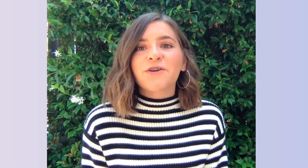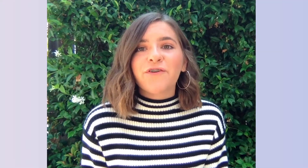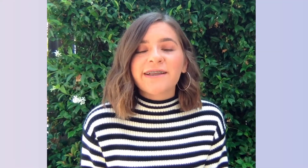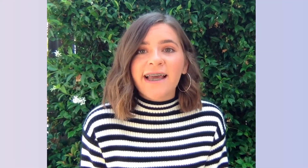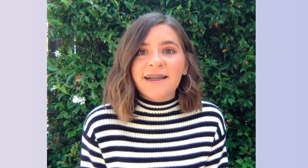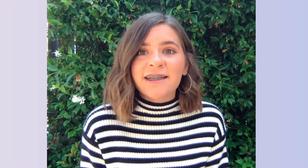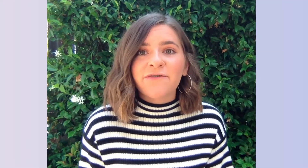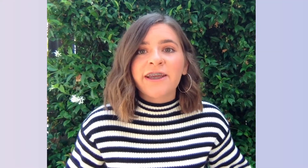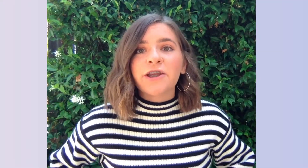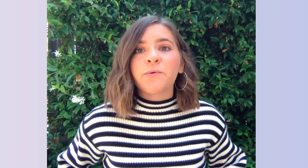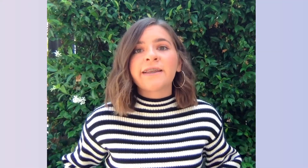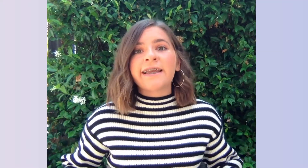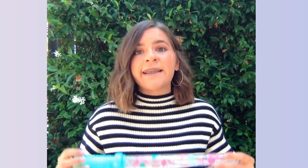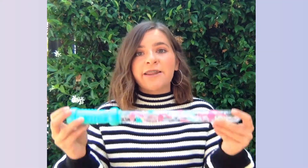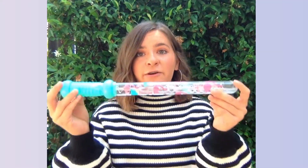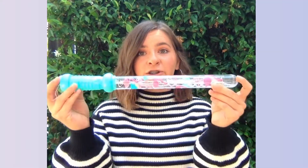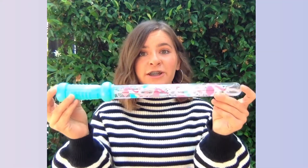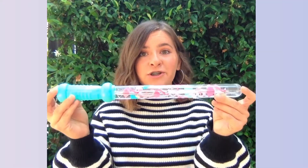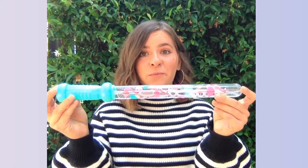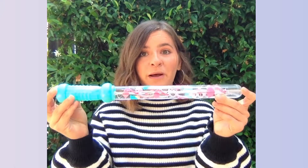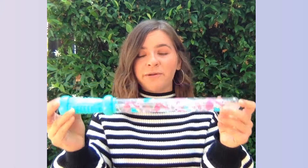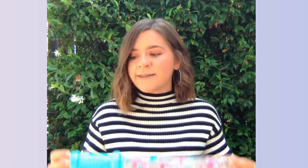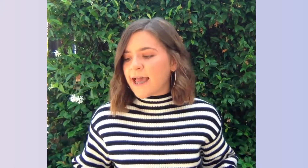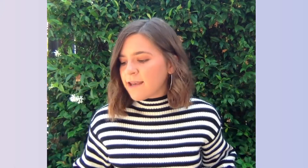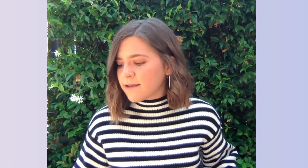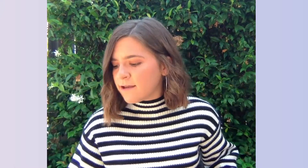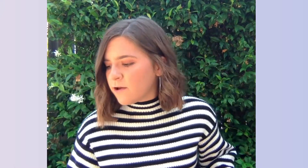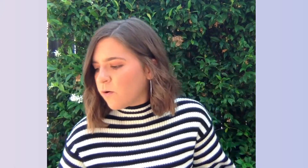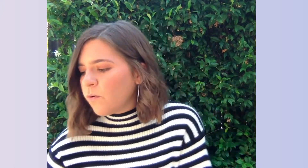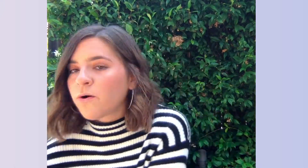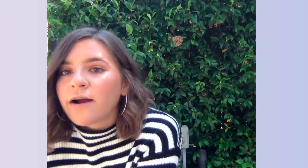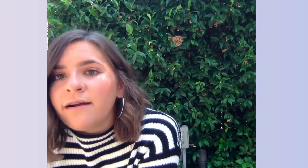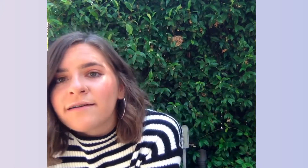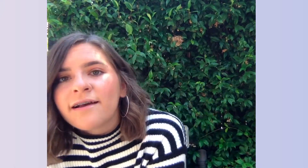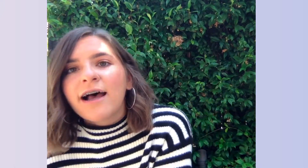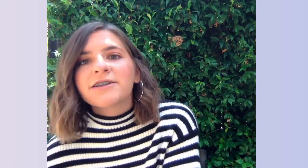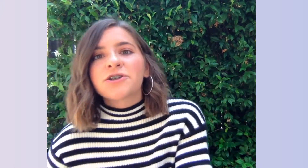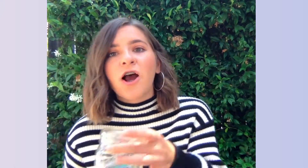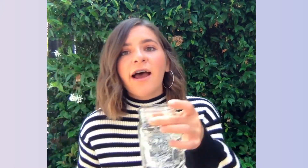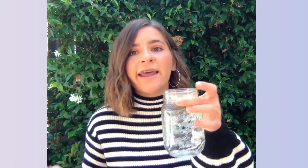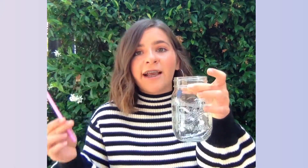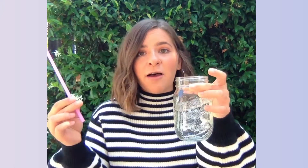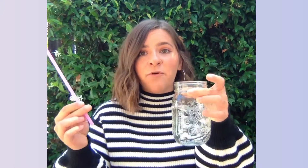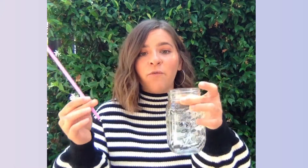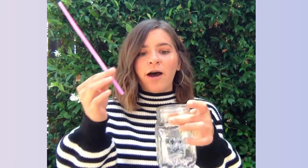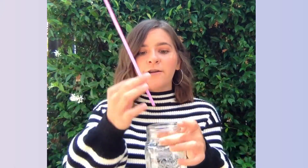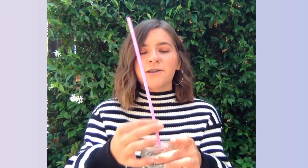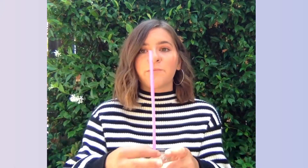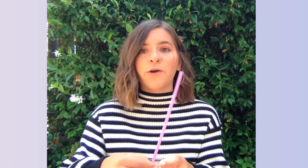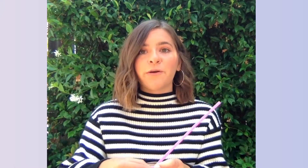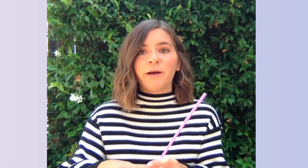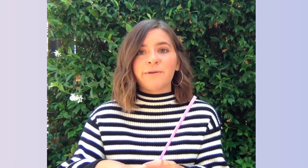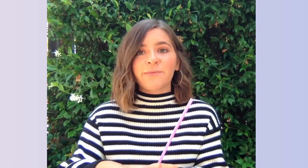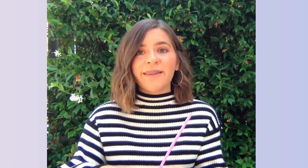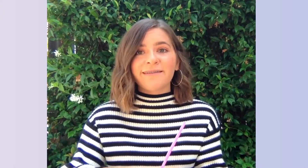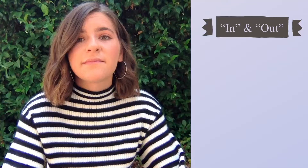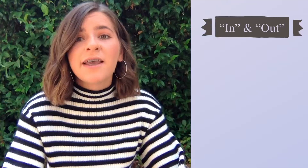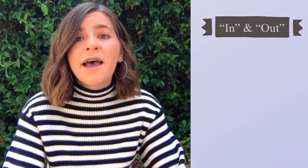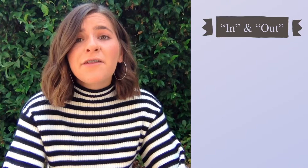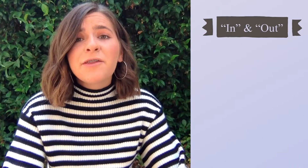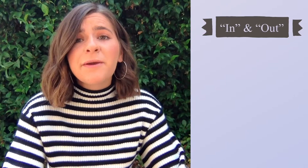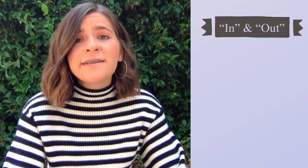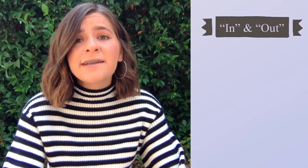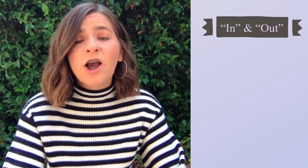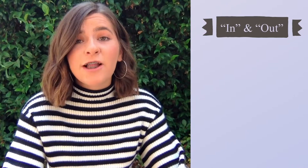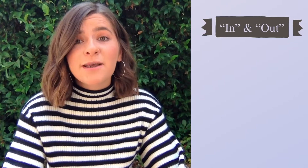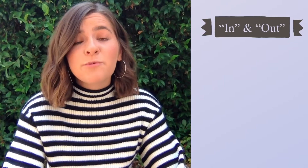And for this activity you will need either a traditional bubble set or a straw and a cup of water to blow your bubbles with.